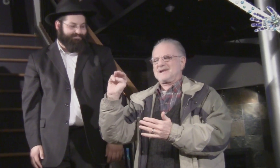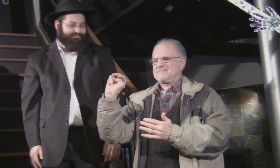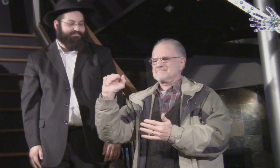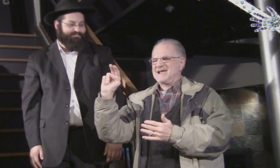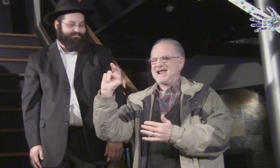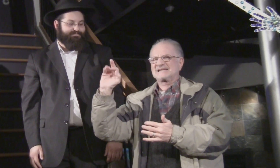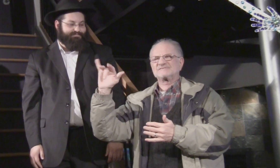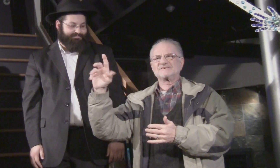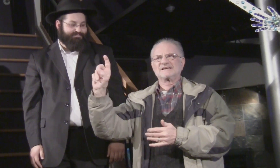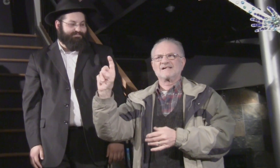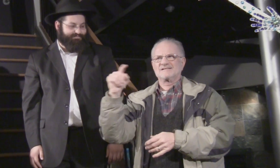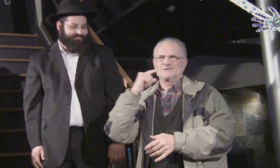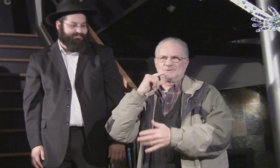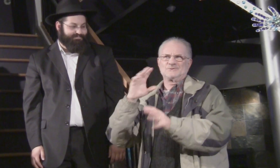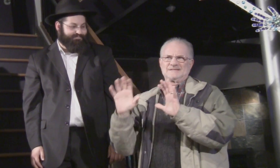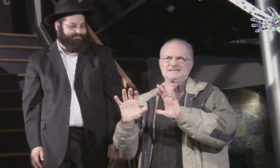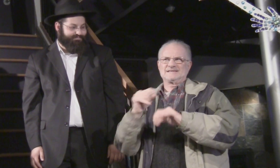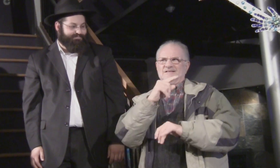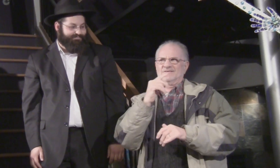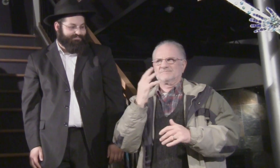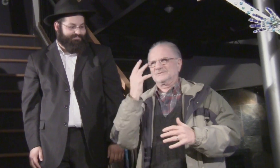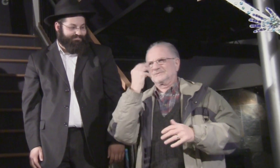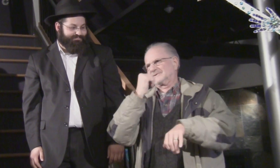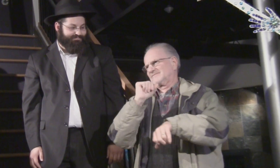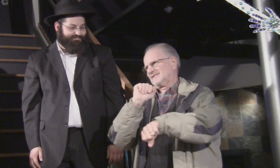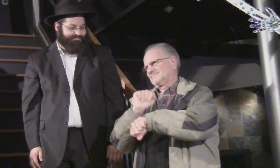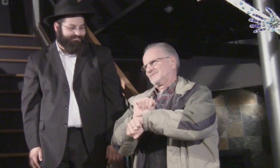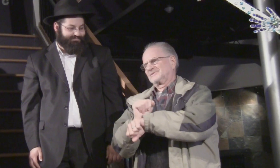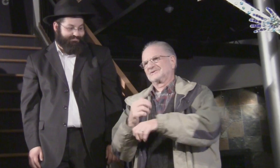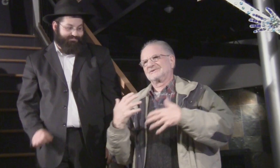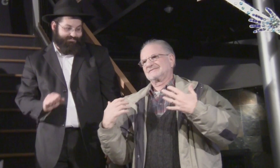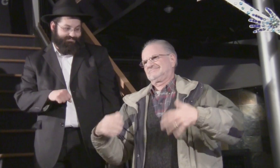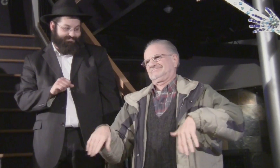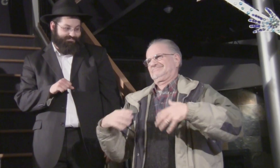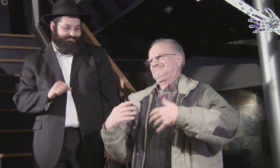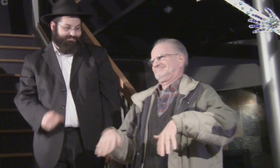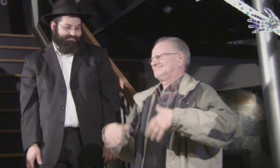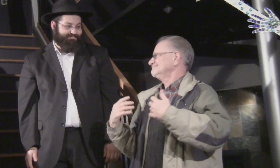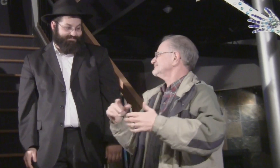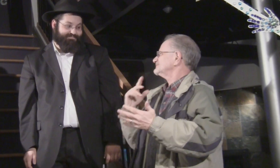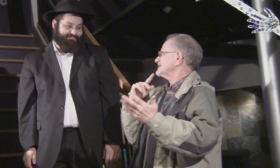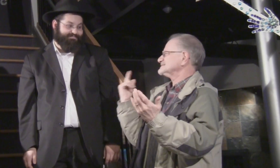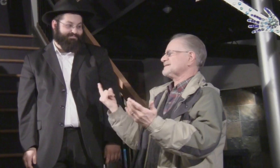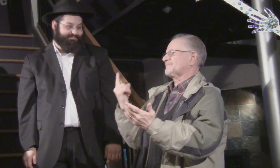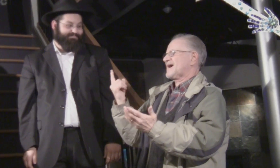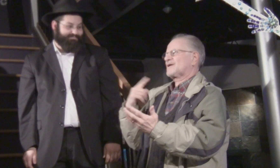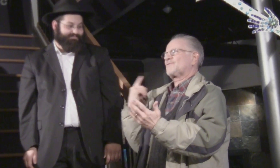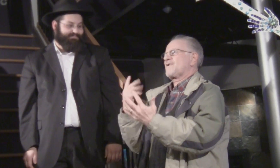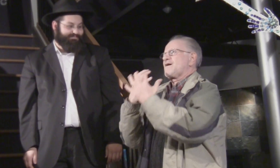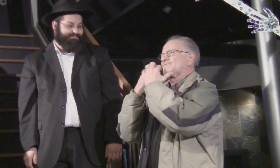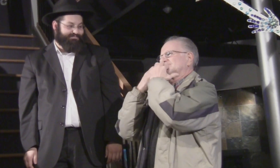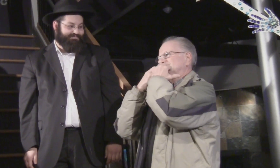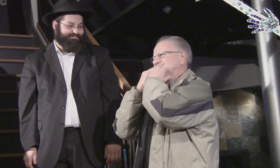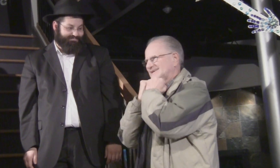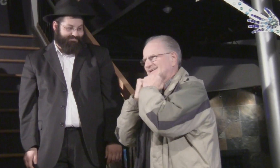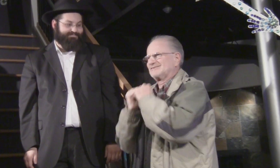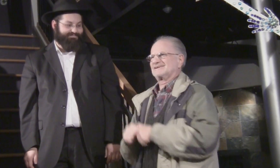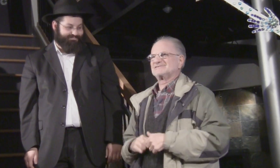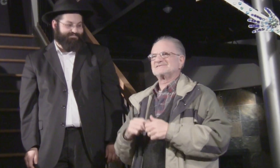here. Ellen Mansfield, who did this beautiful menorah, all that work, wow. You know, we